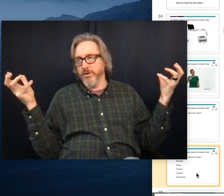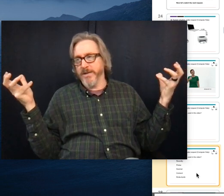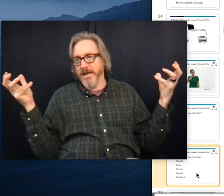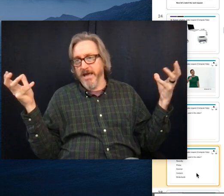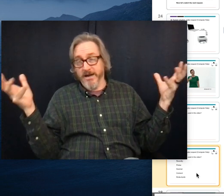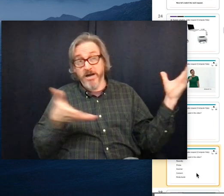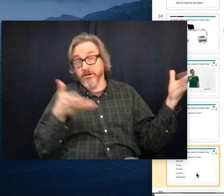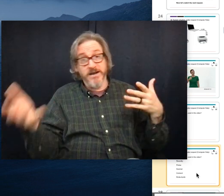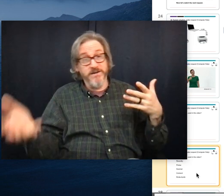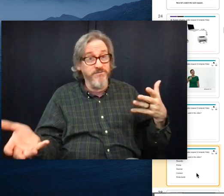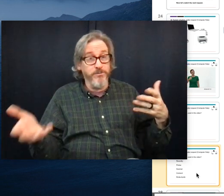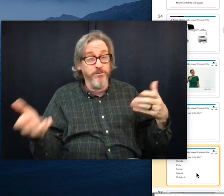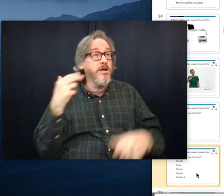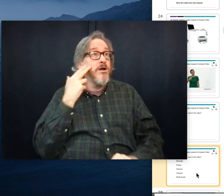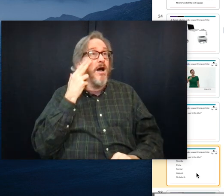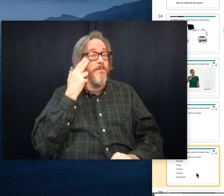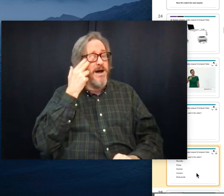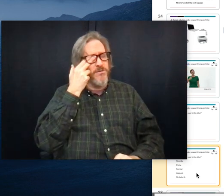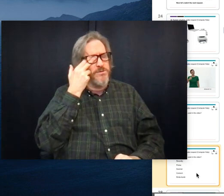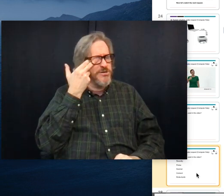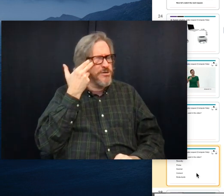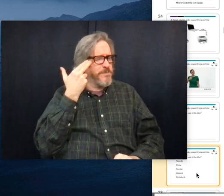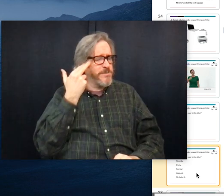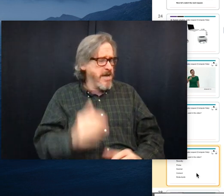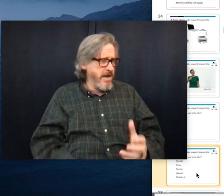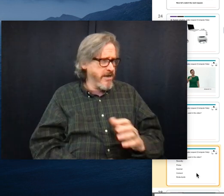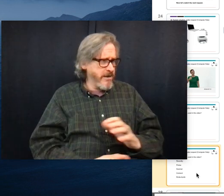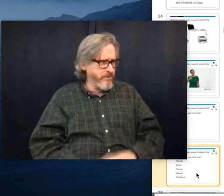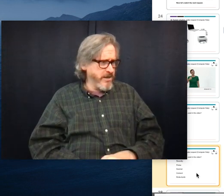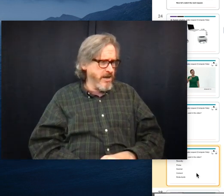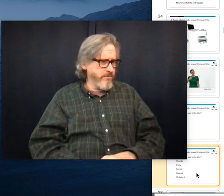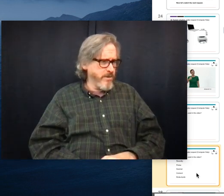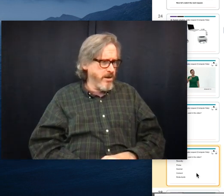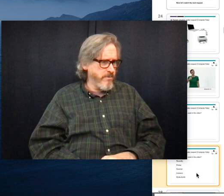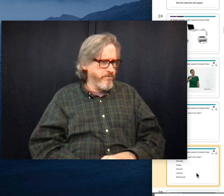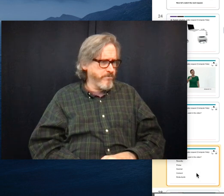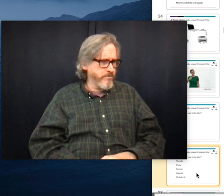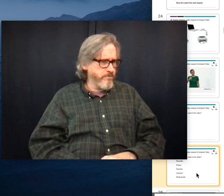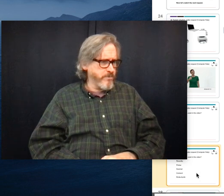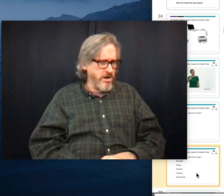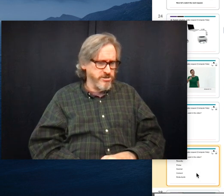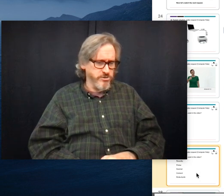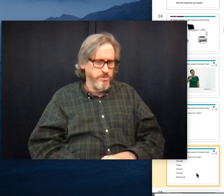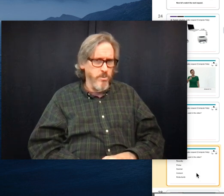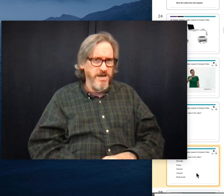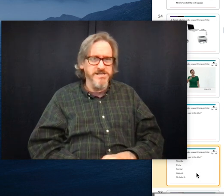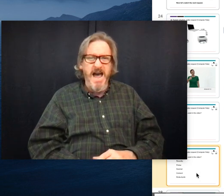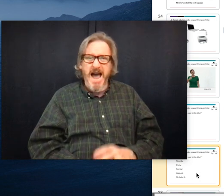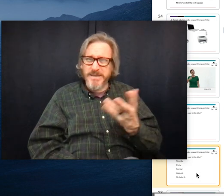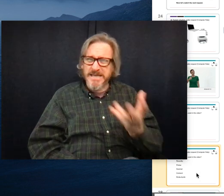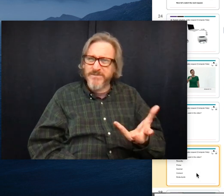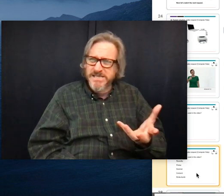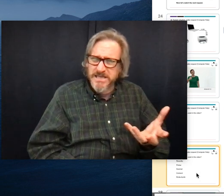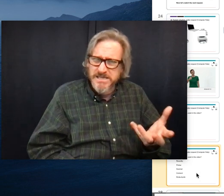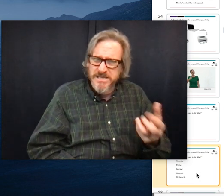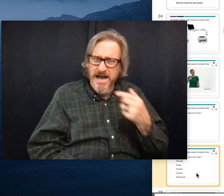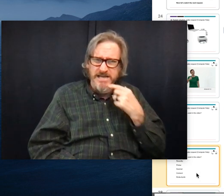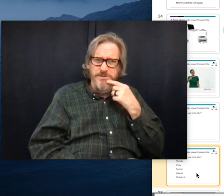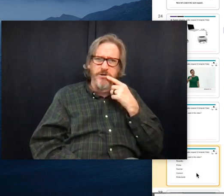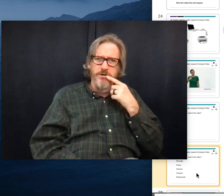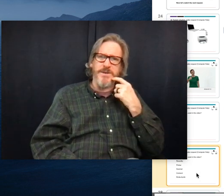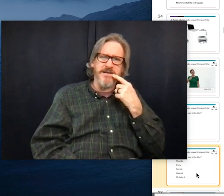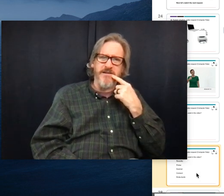So it hired a lot of deaf people out of those internships, and it became Rochester is, I believe it still is,